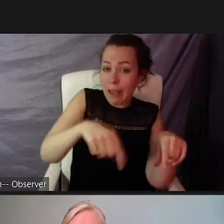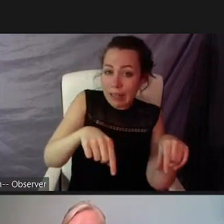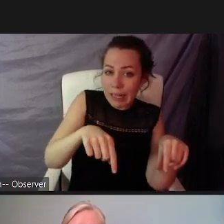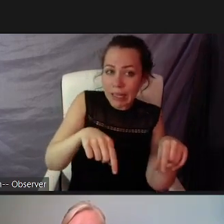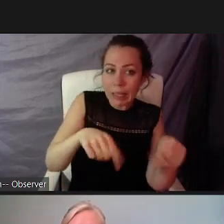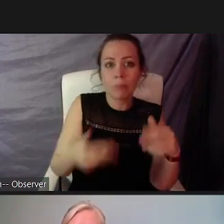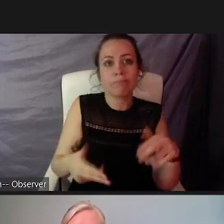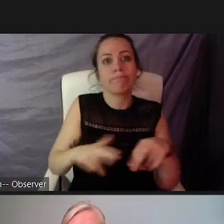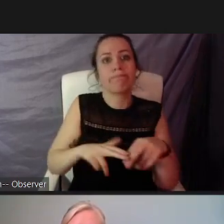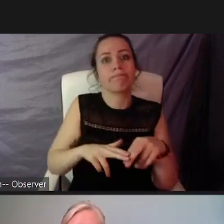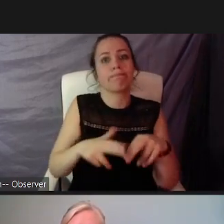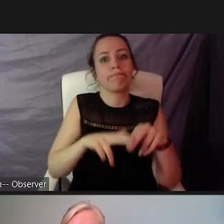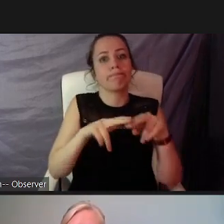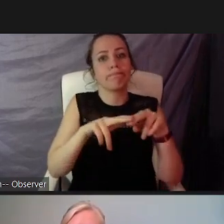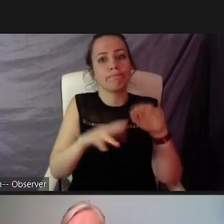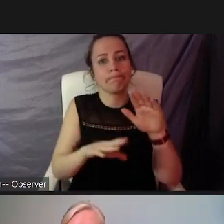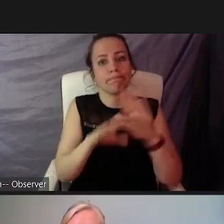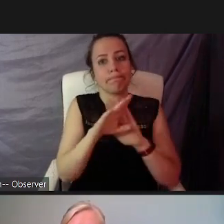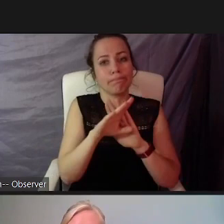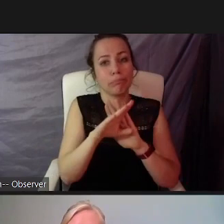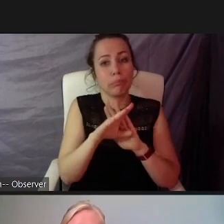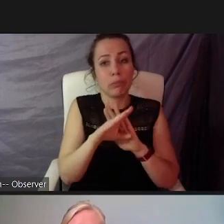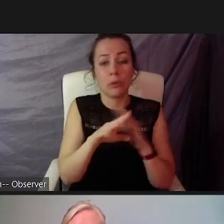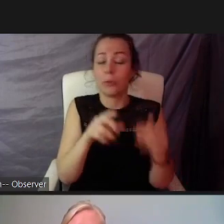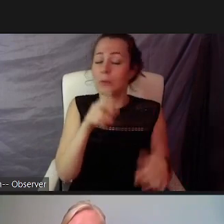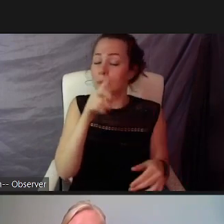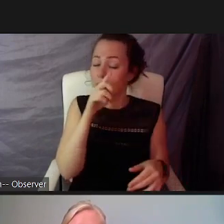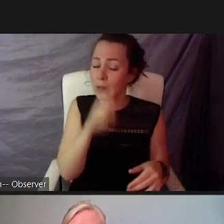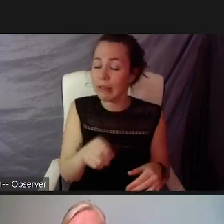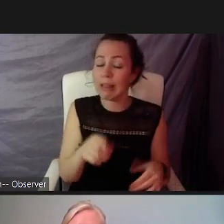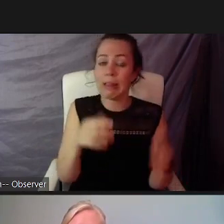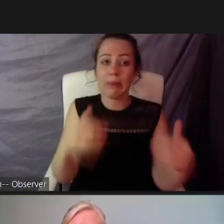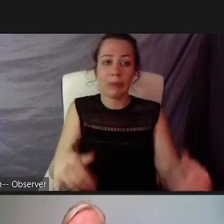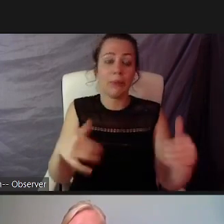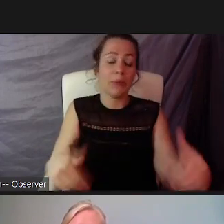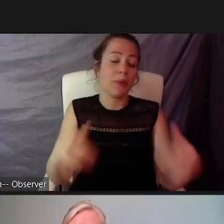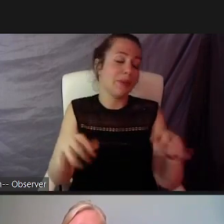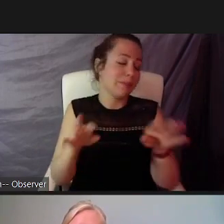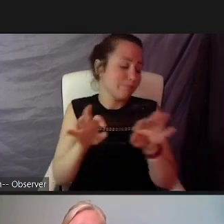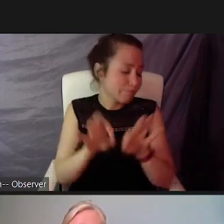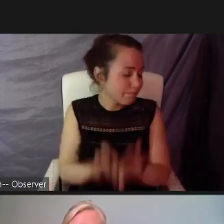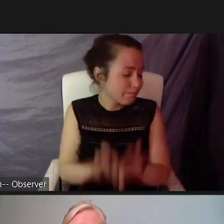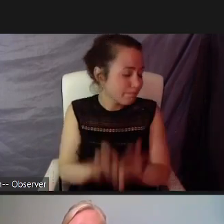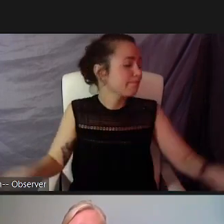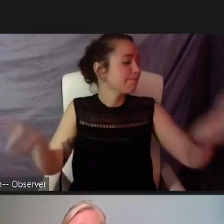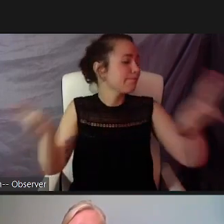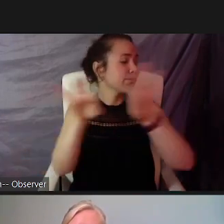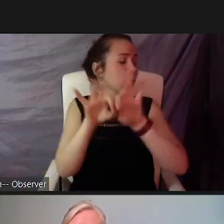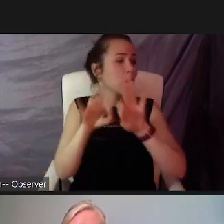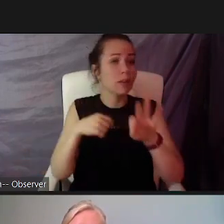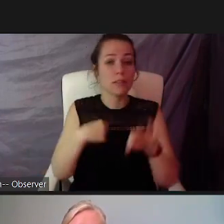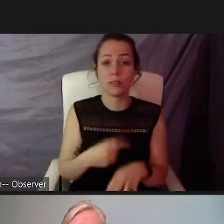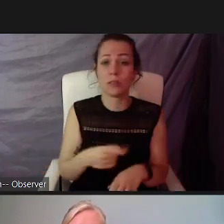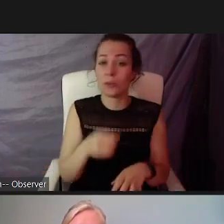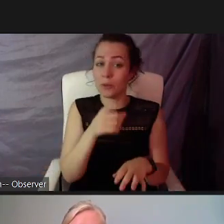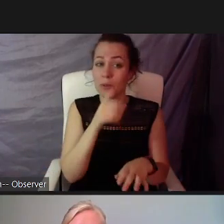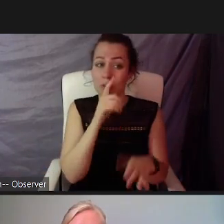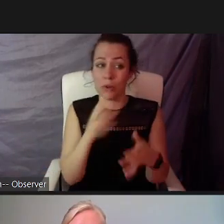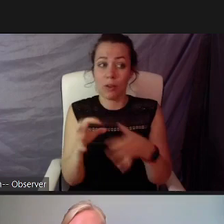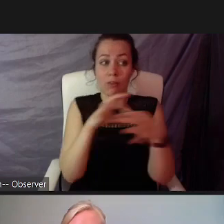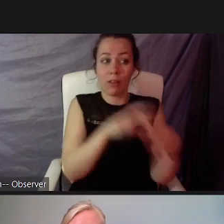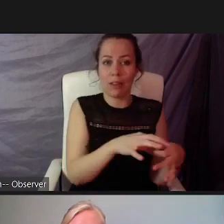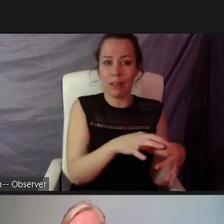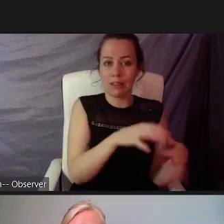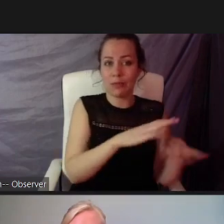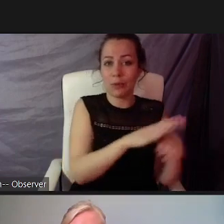are experiencing. So it's really important to think about mental health as part of the public health